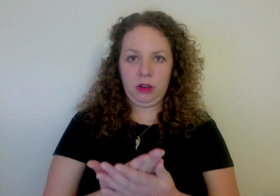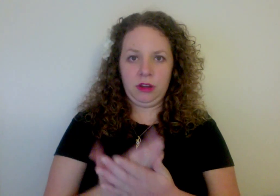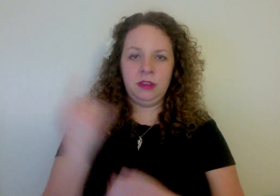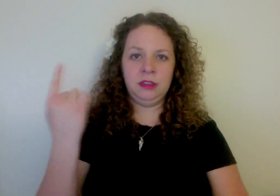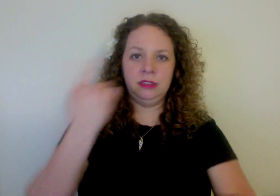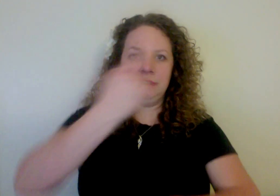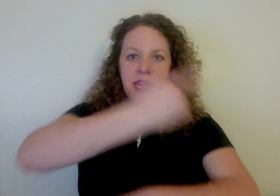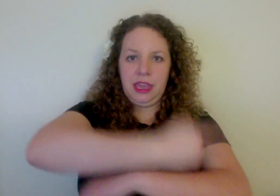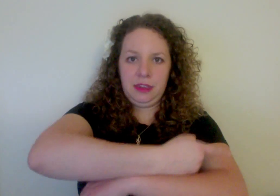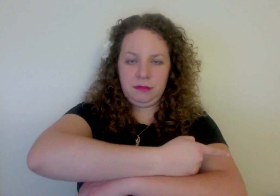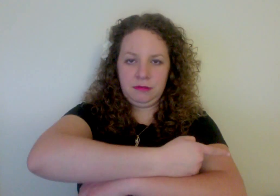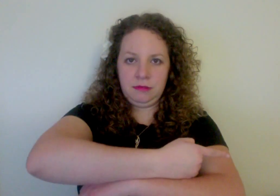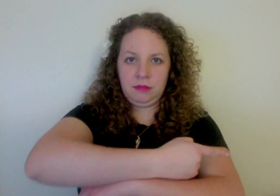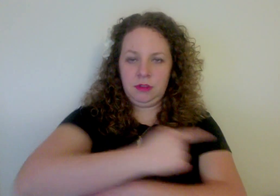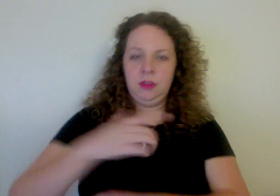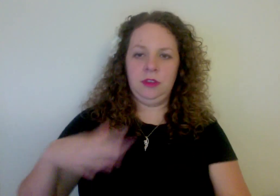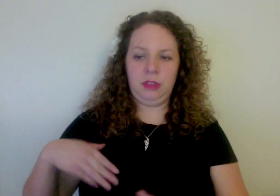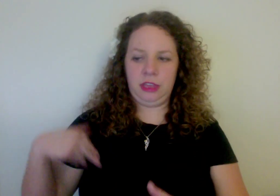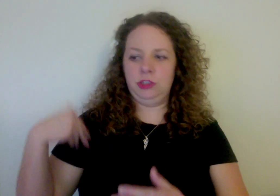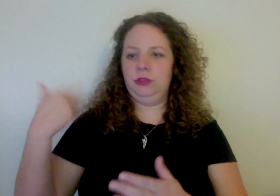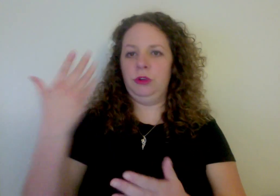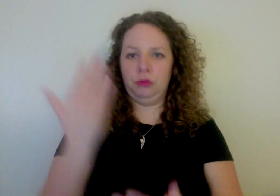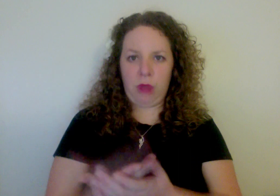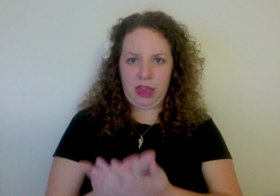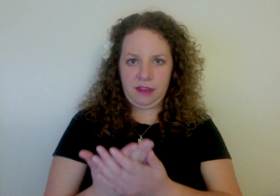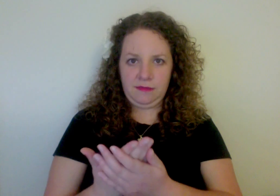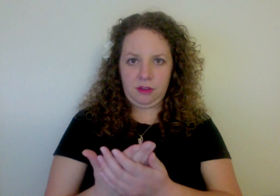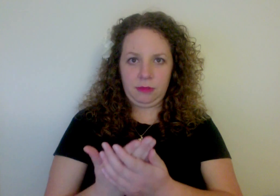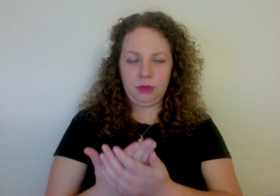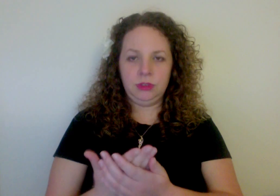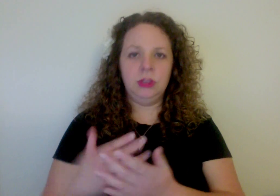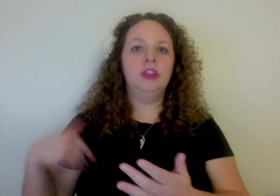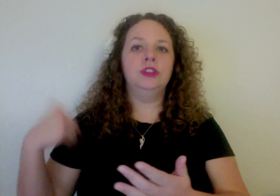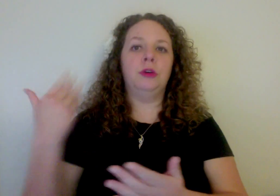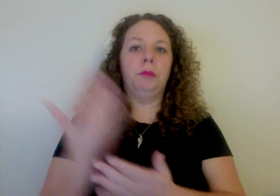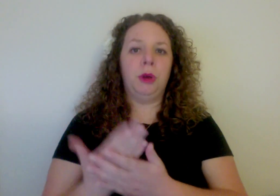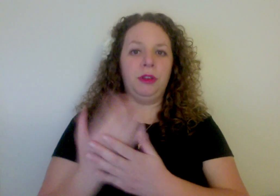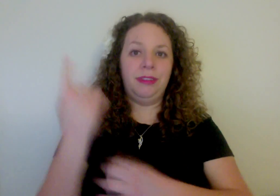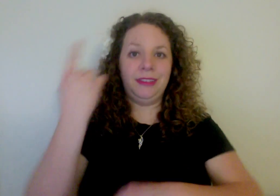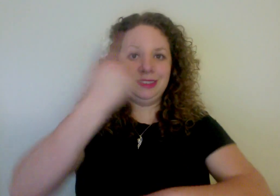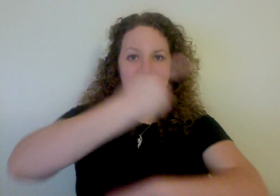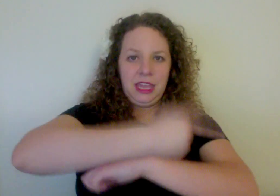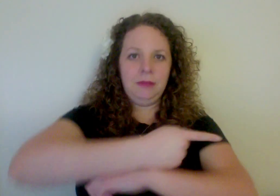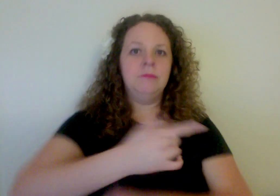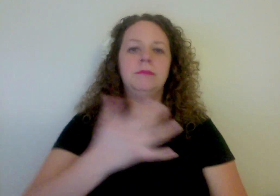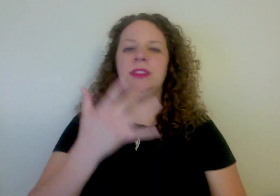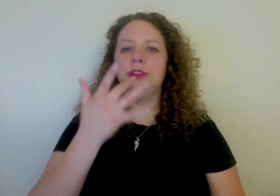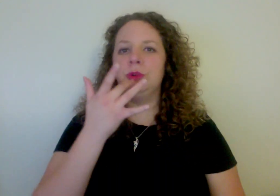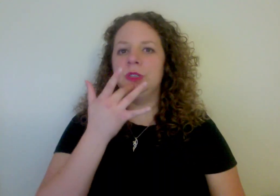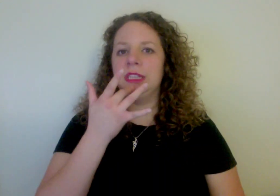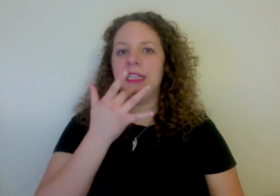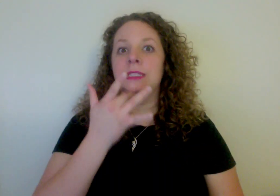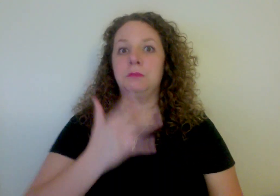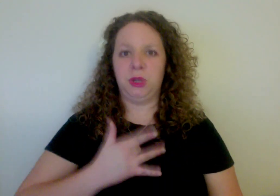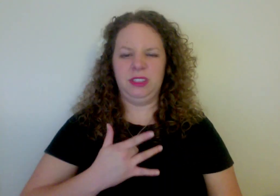day, like to arrive almost. So birth day, but the newer sign is birthday,